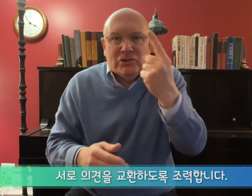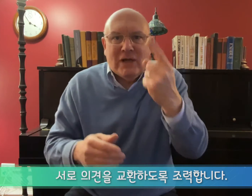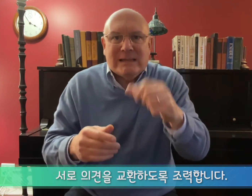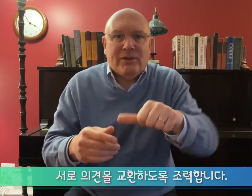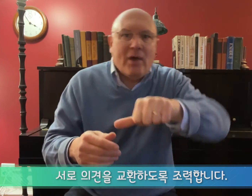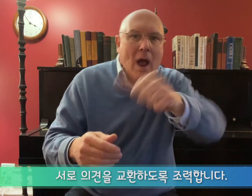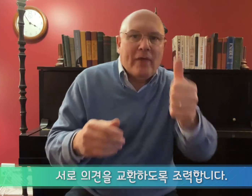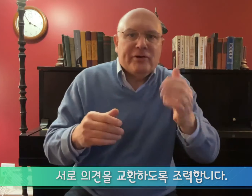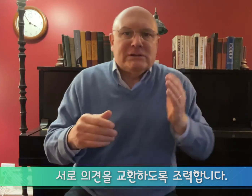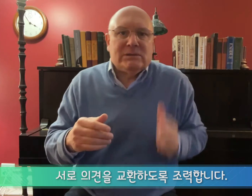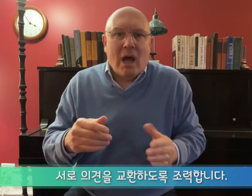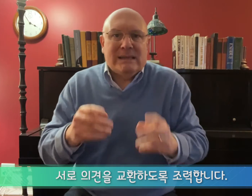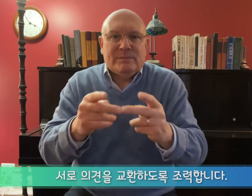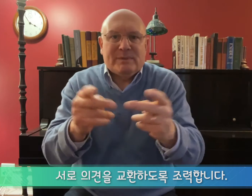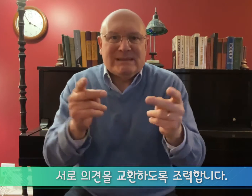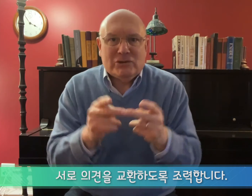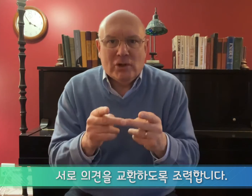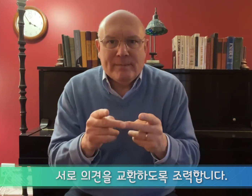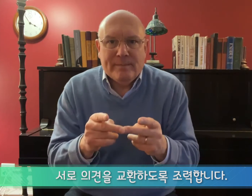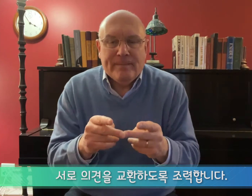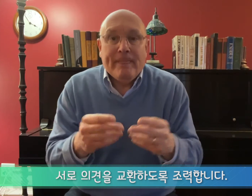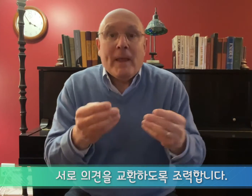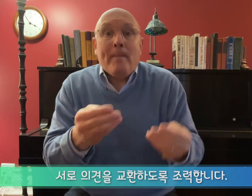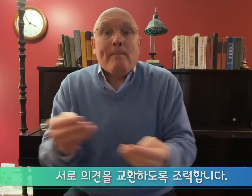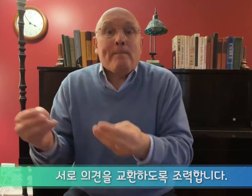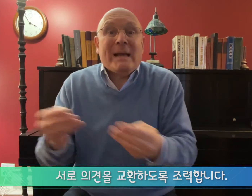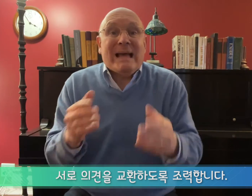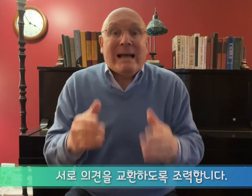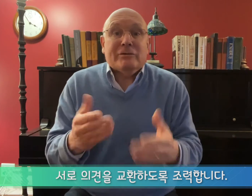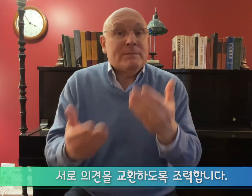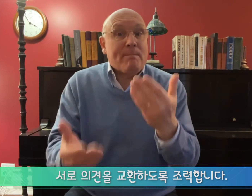ensuring each side understands the other side's position.